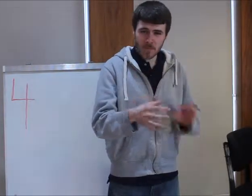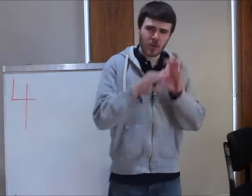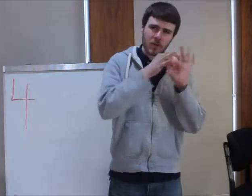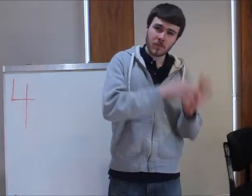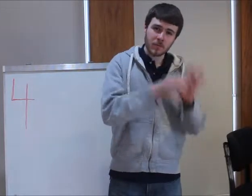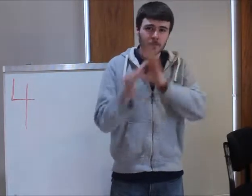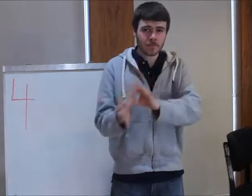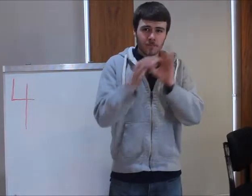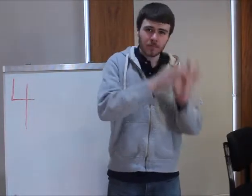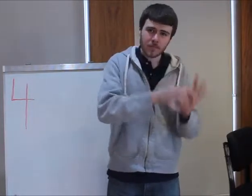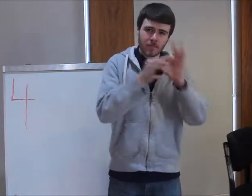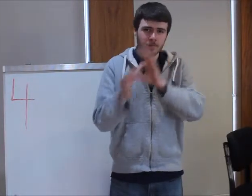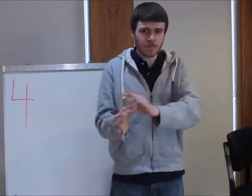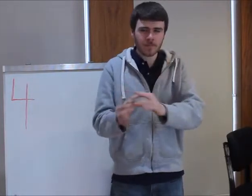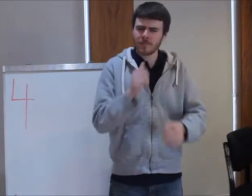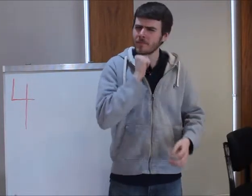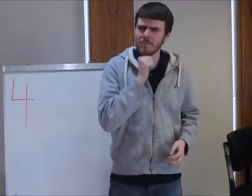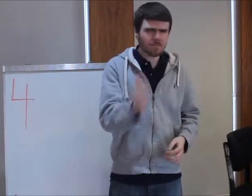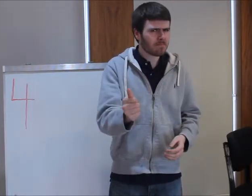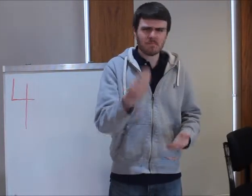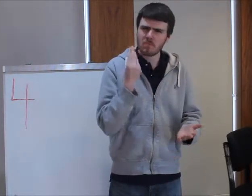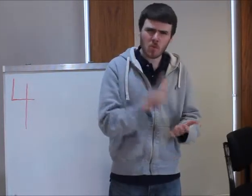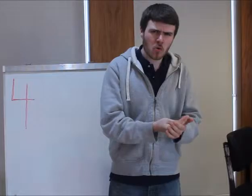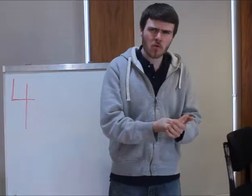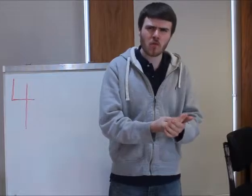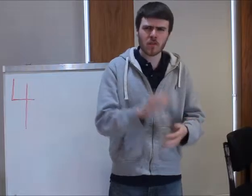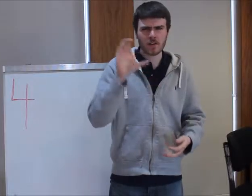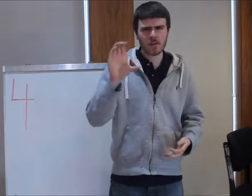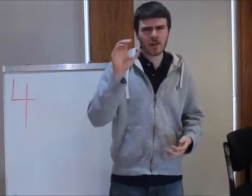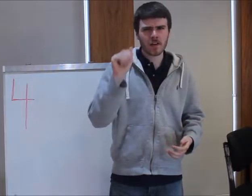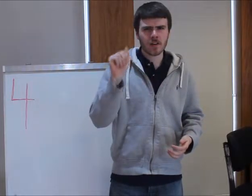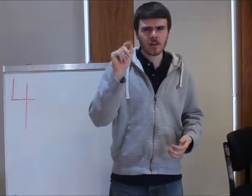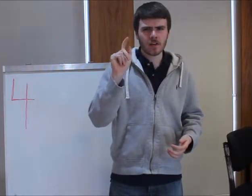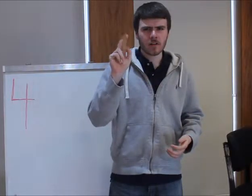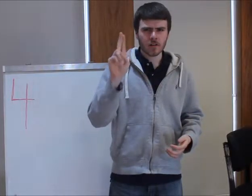4. Correlation cannot prove causation.